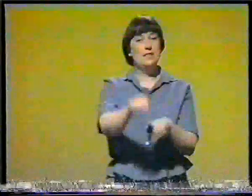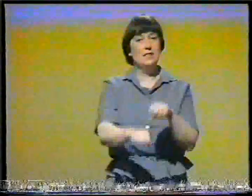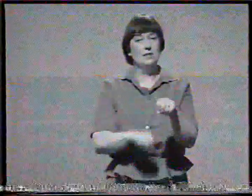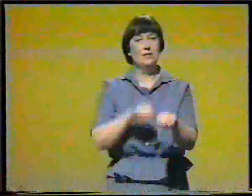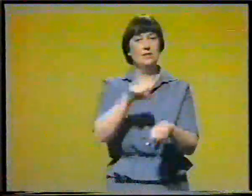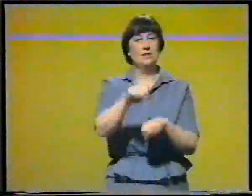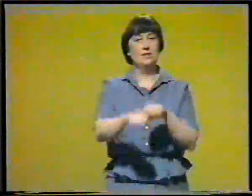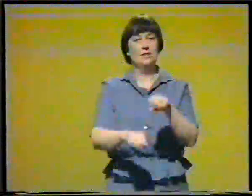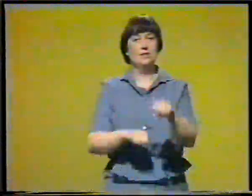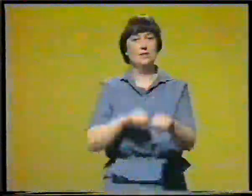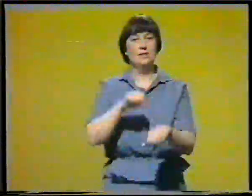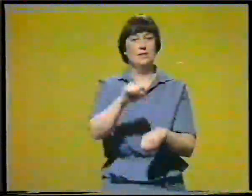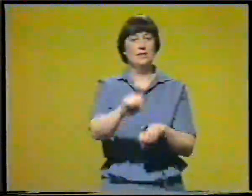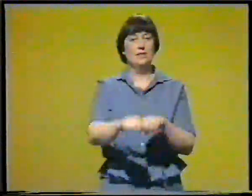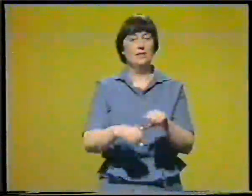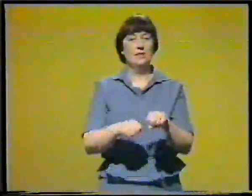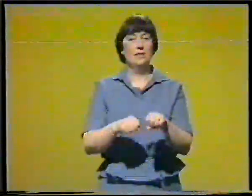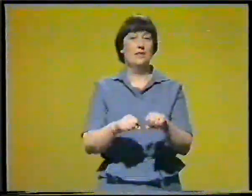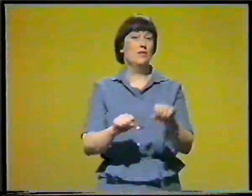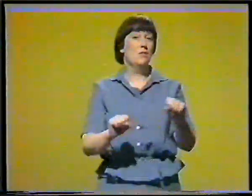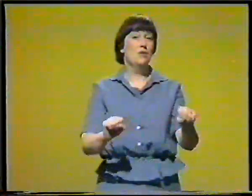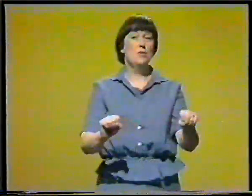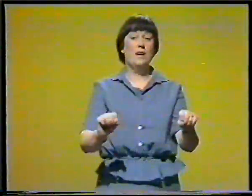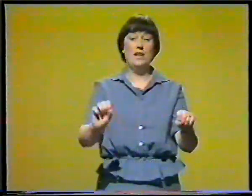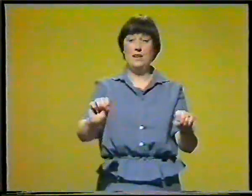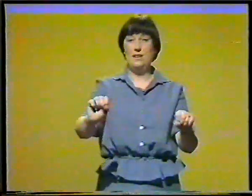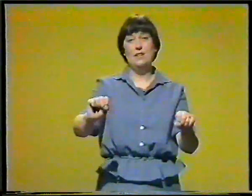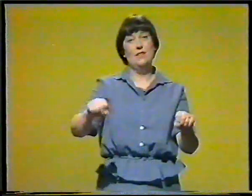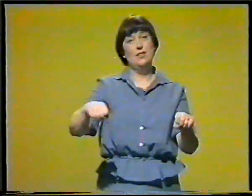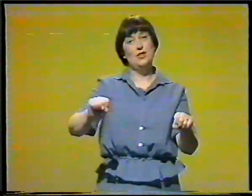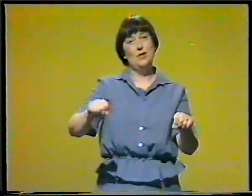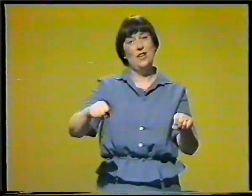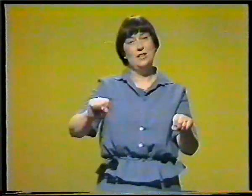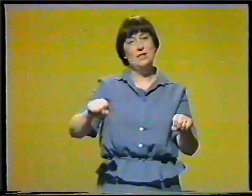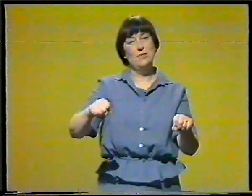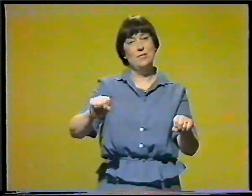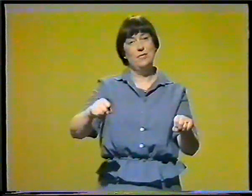Bicycle. And here's a motorbike, and show that.